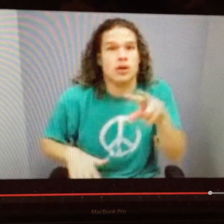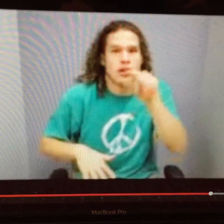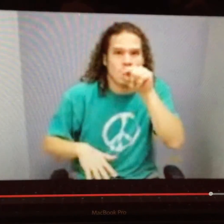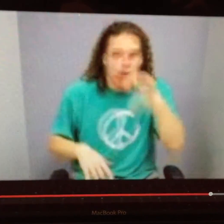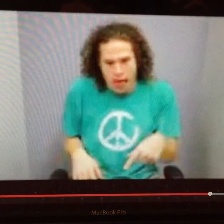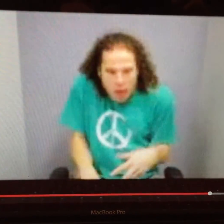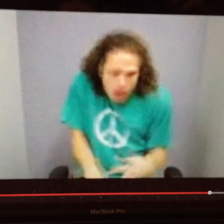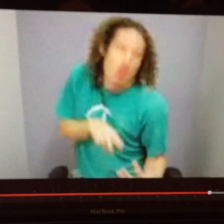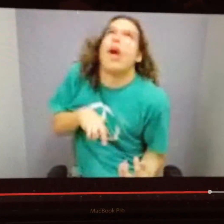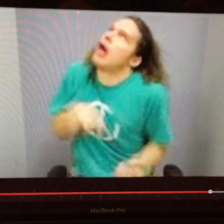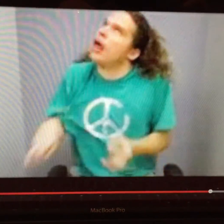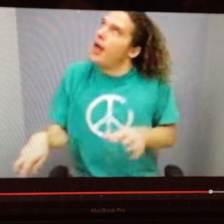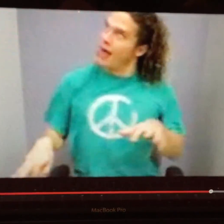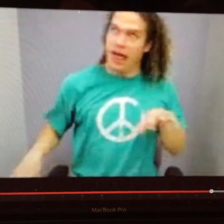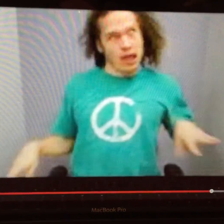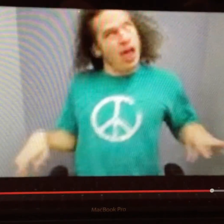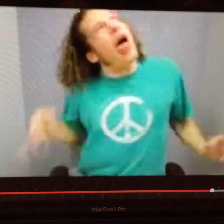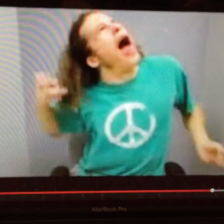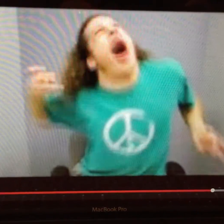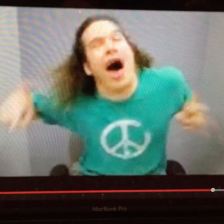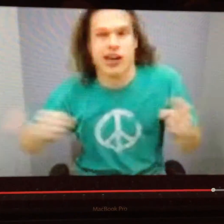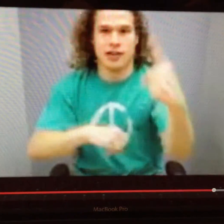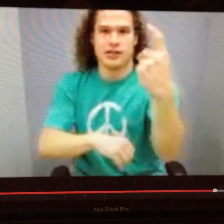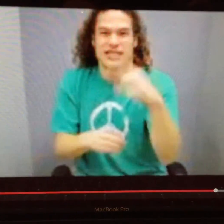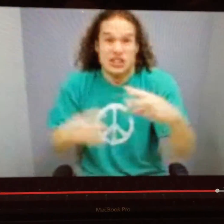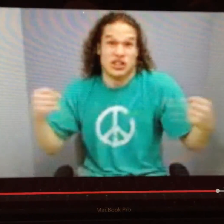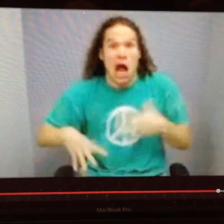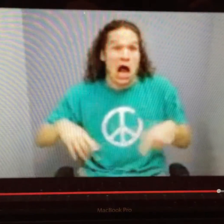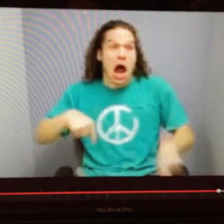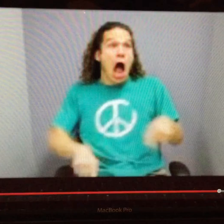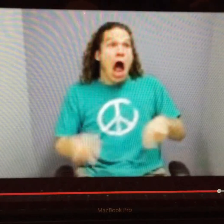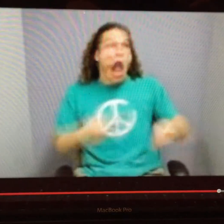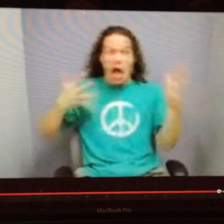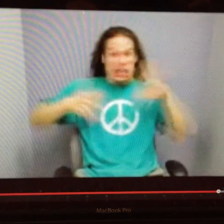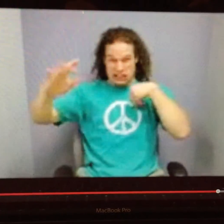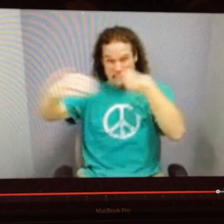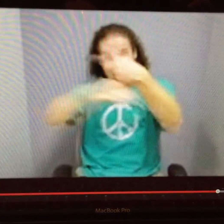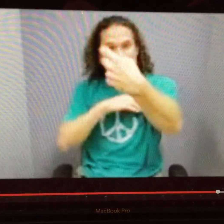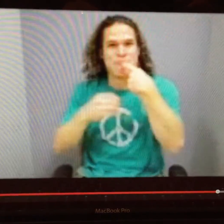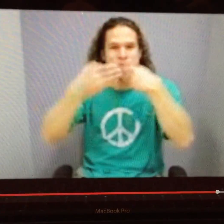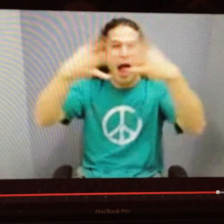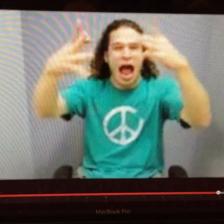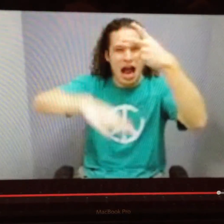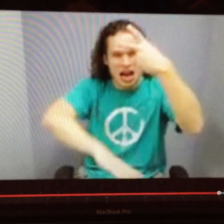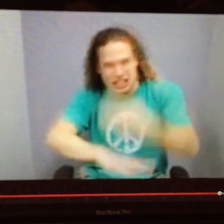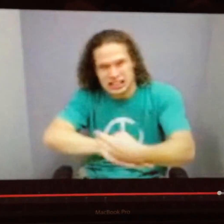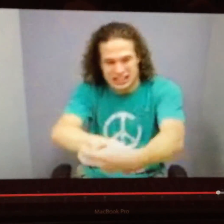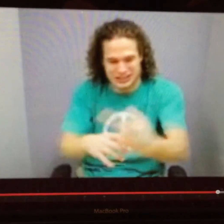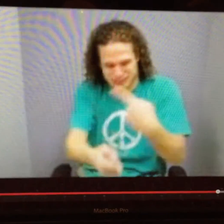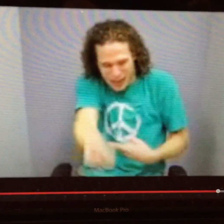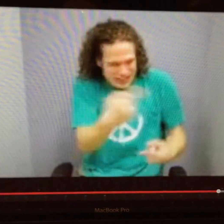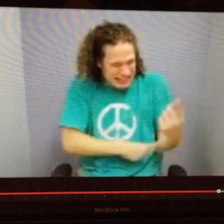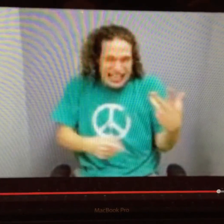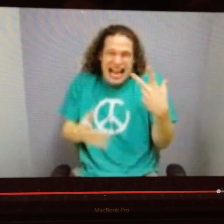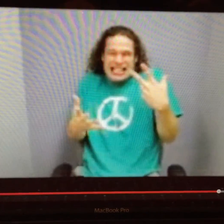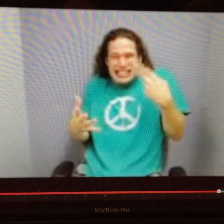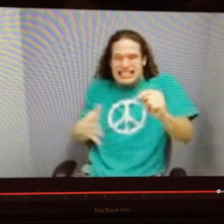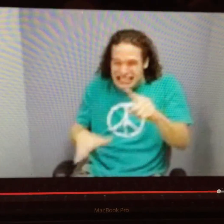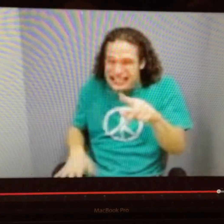But then the uncle died, and the chicken head body was still coming after her. She didn't know, so